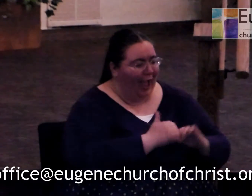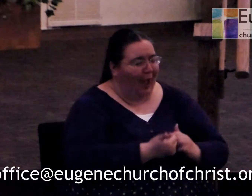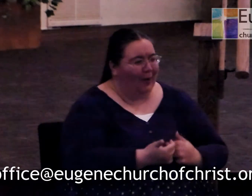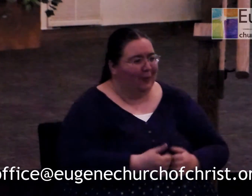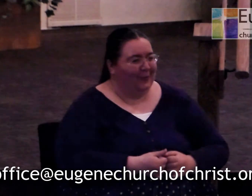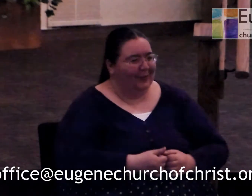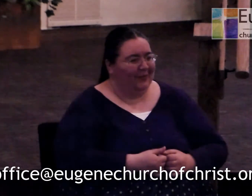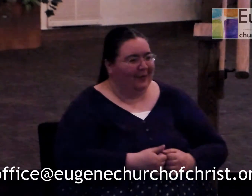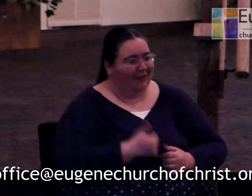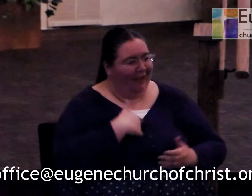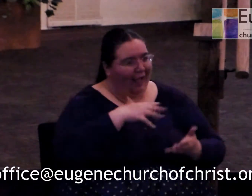than me, and she did it. But